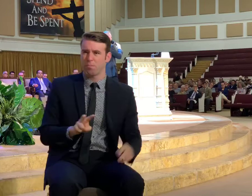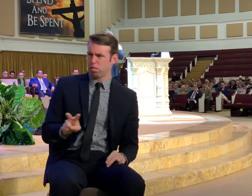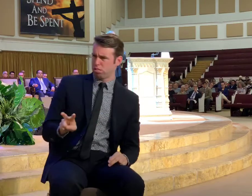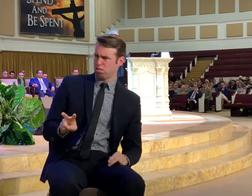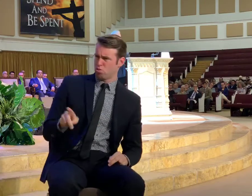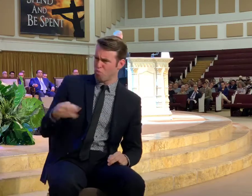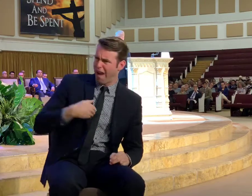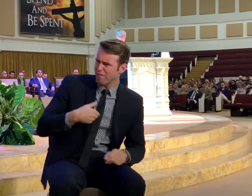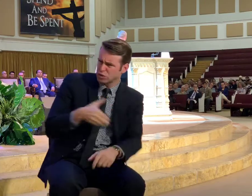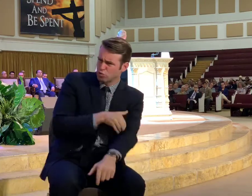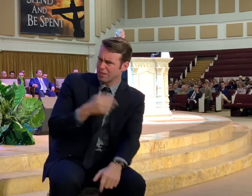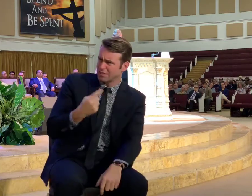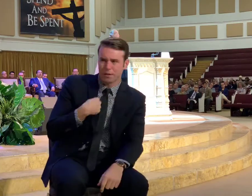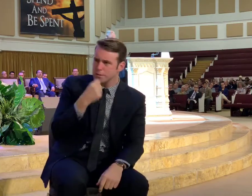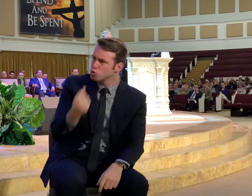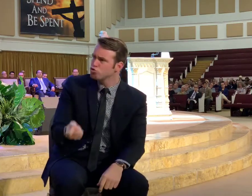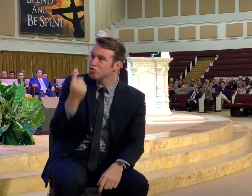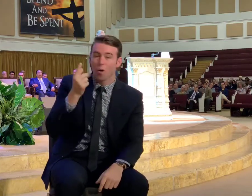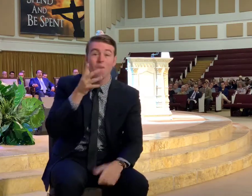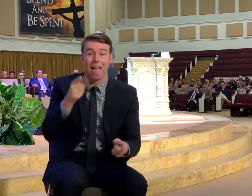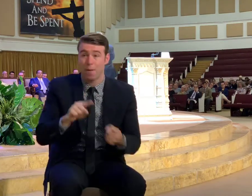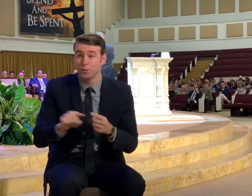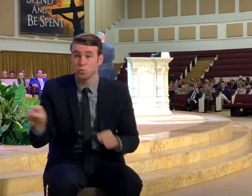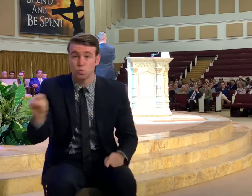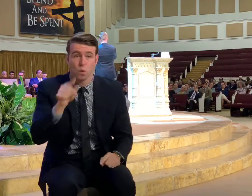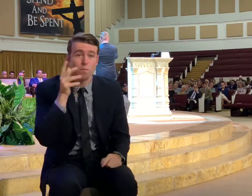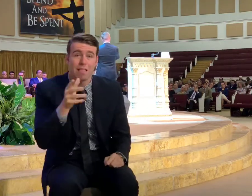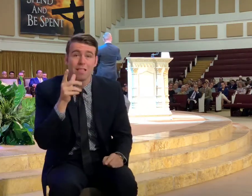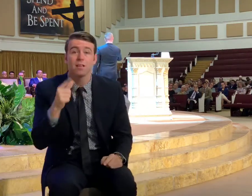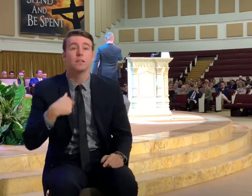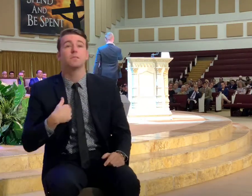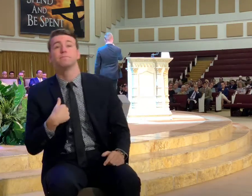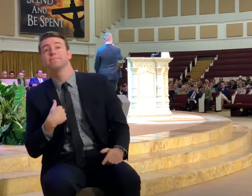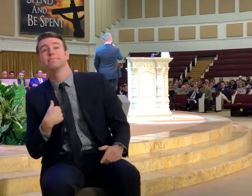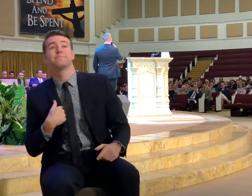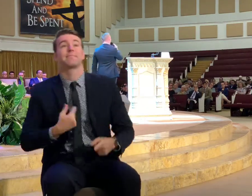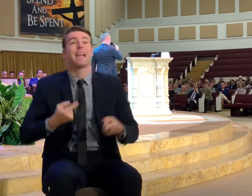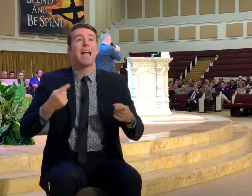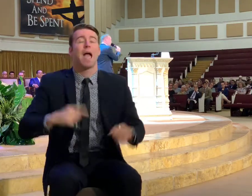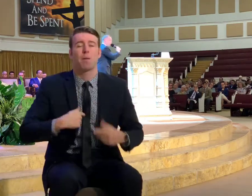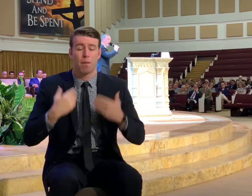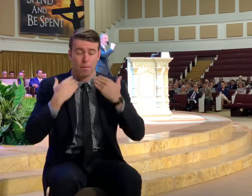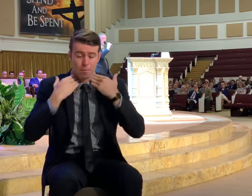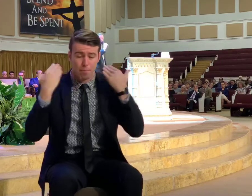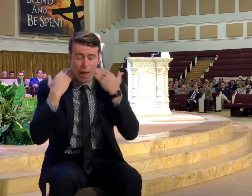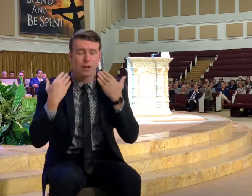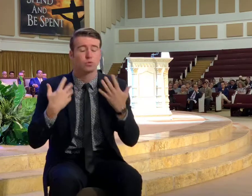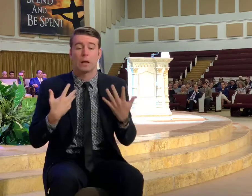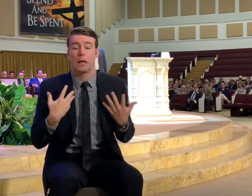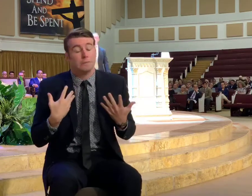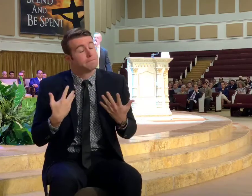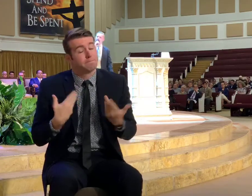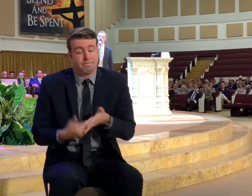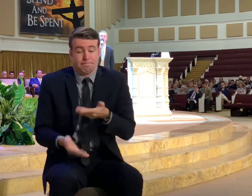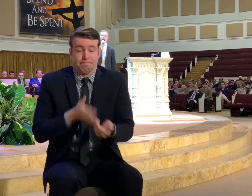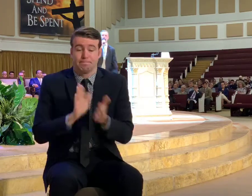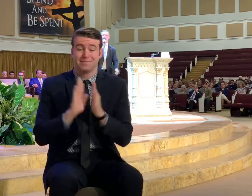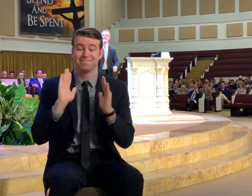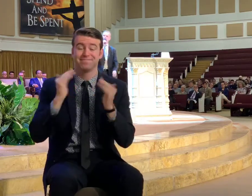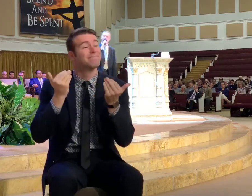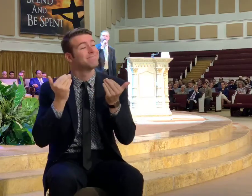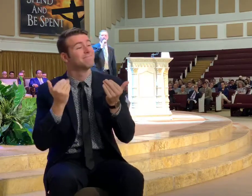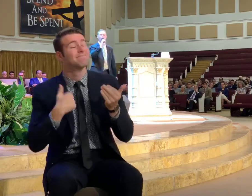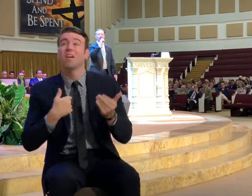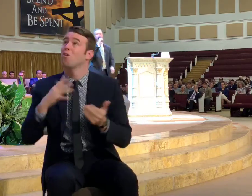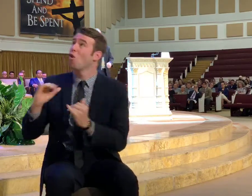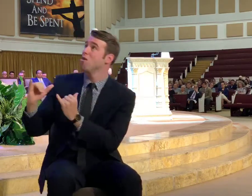strength that other people don't understand. You can smile through the bankruptcy and have joy in your heart, and you can still live